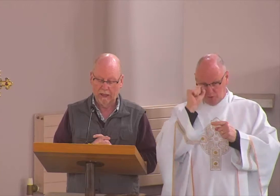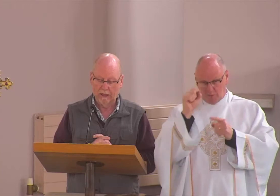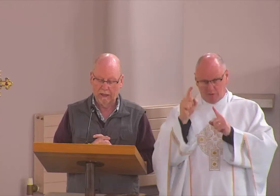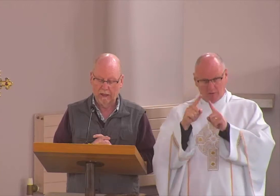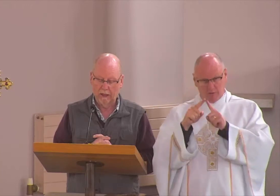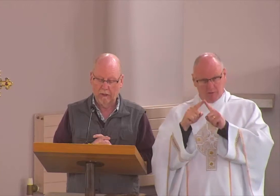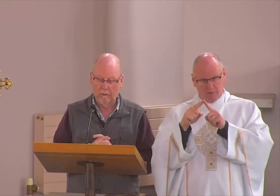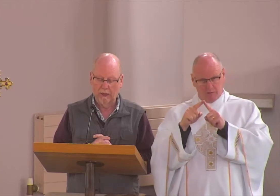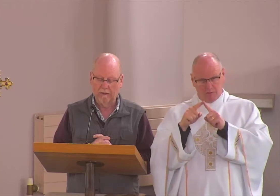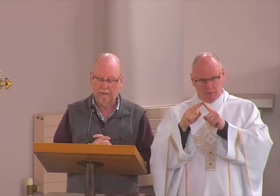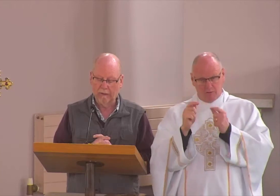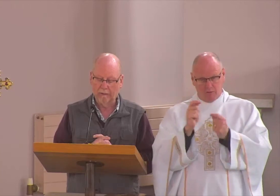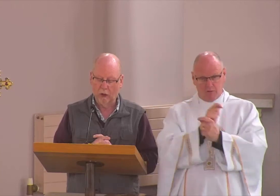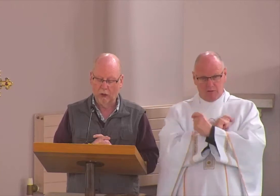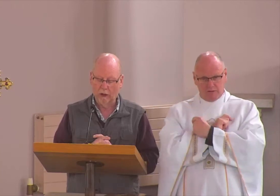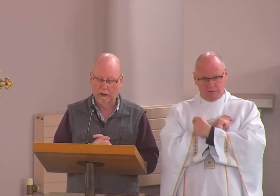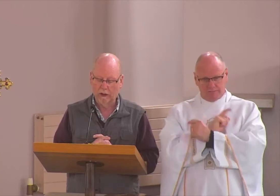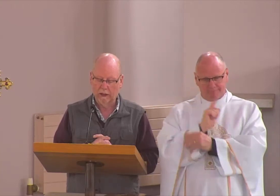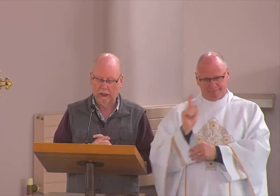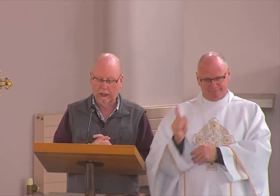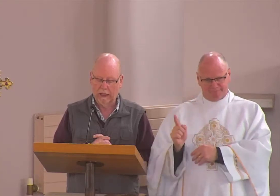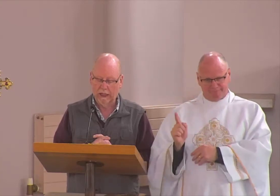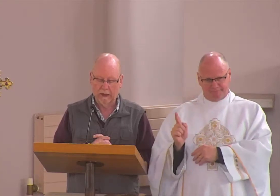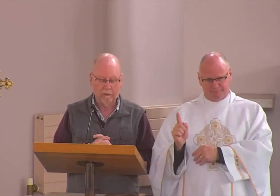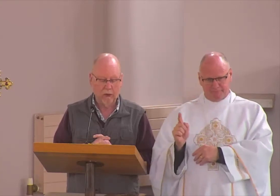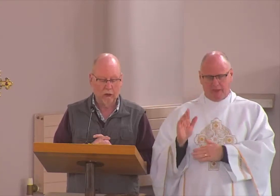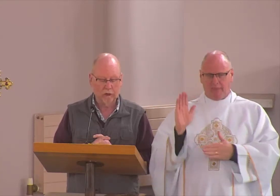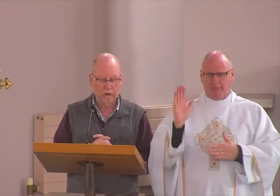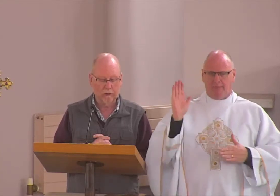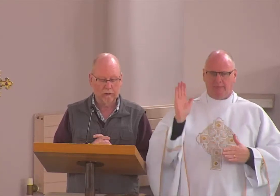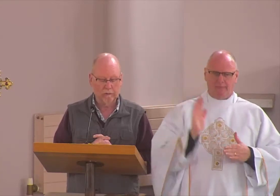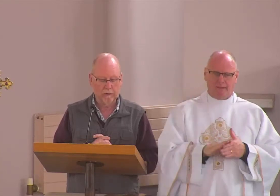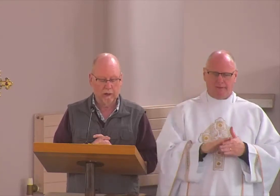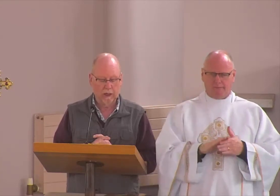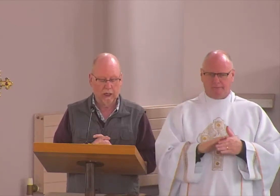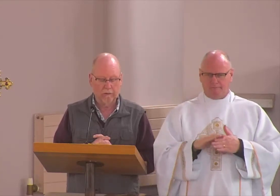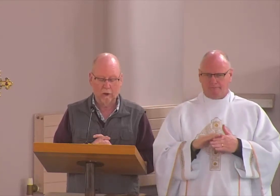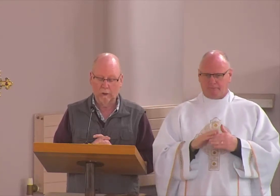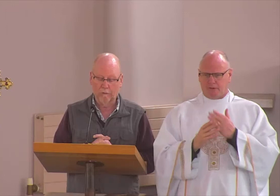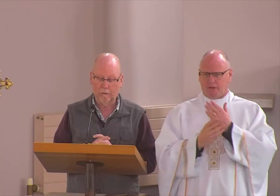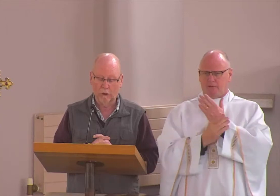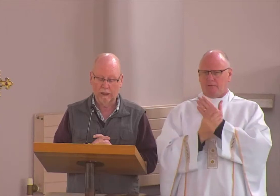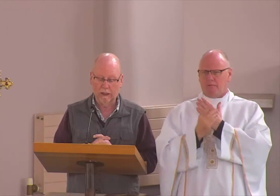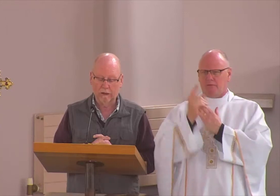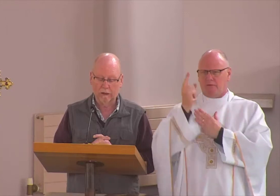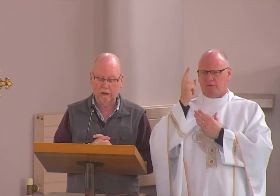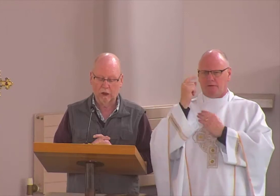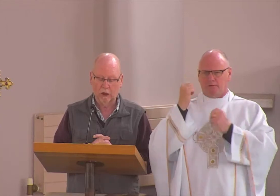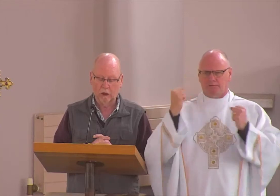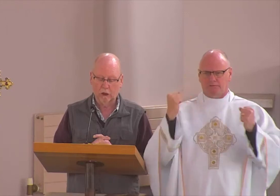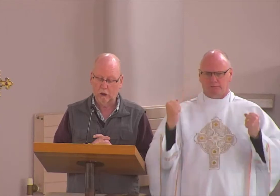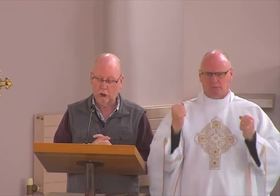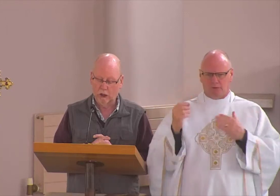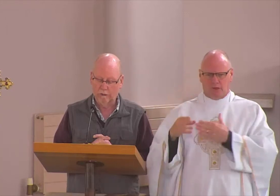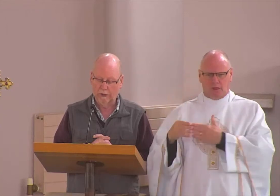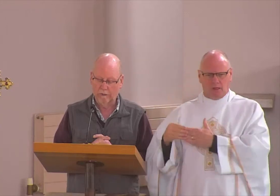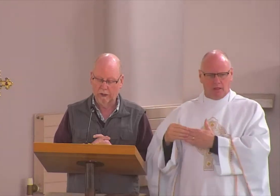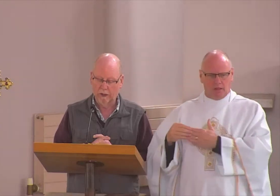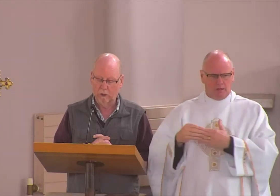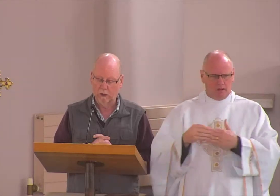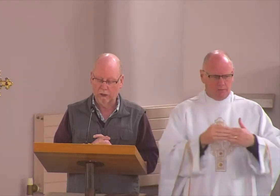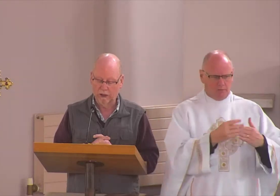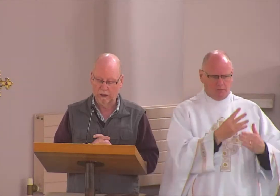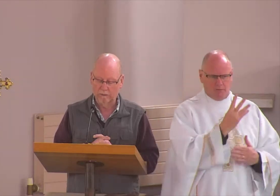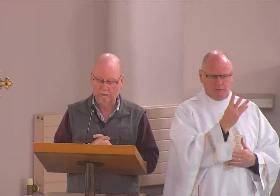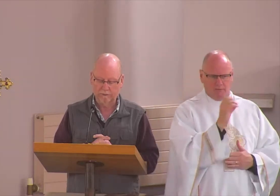Then, by divine power, he led them out and for about 40 years took care of them in